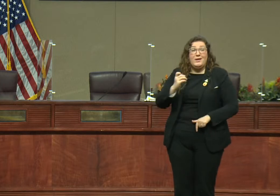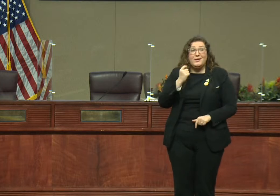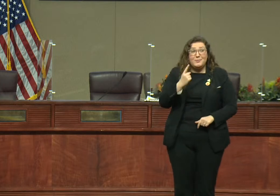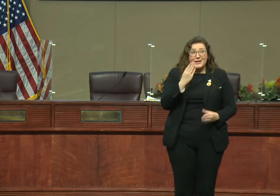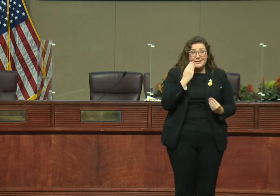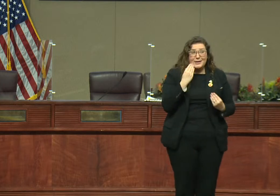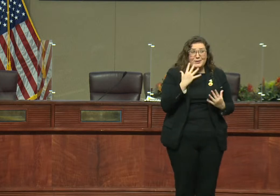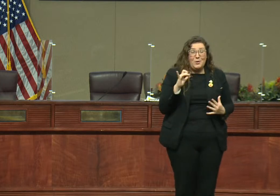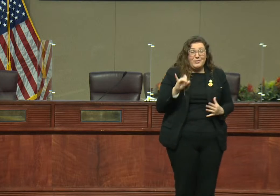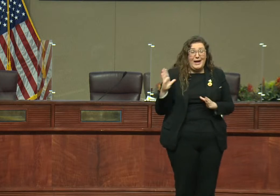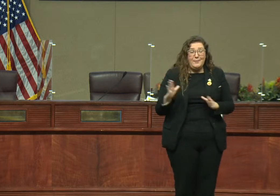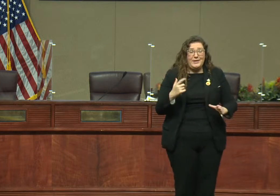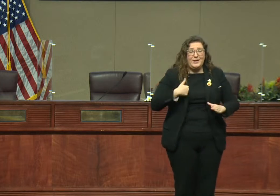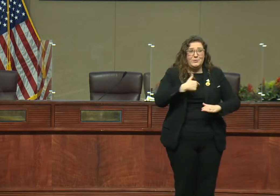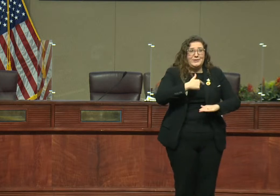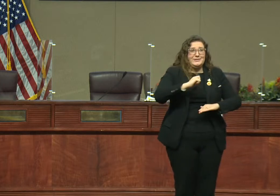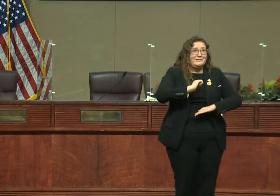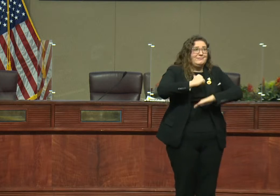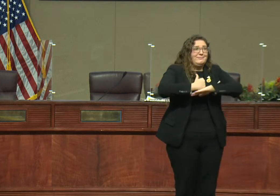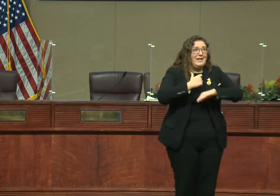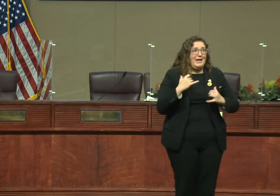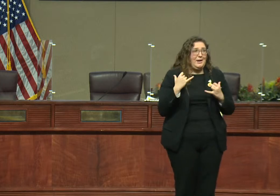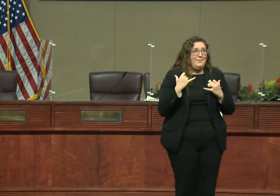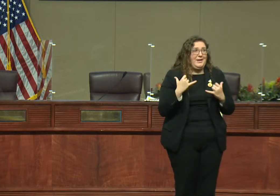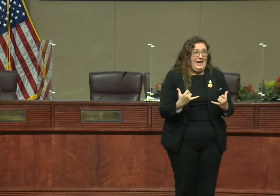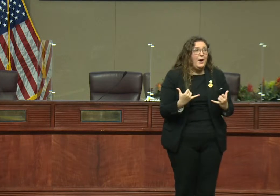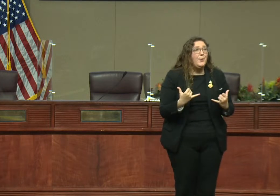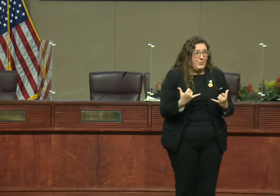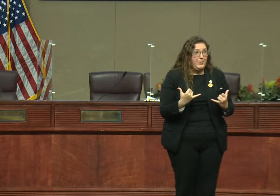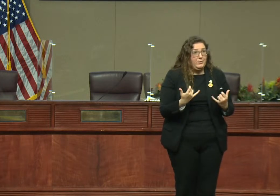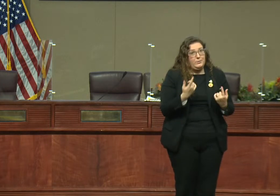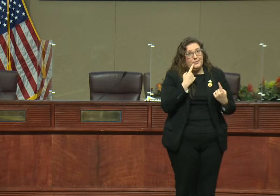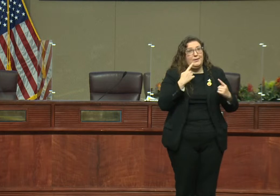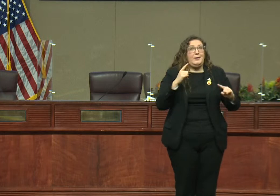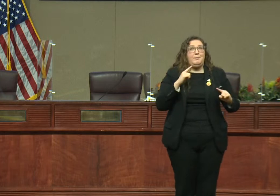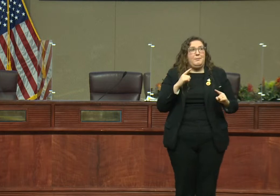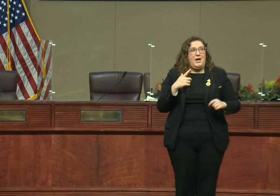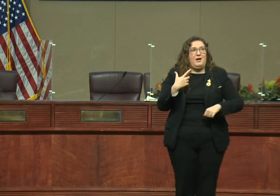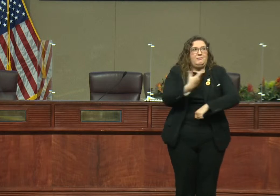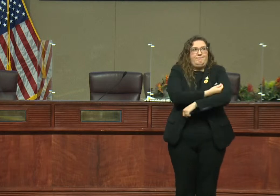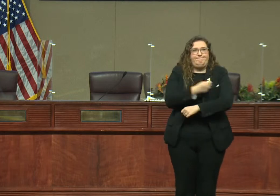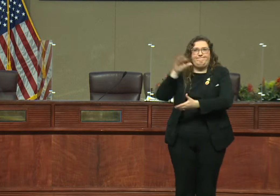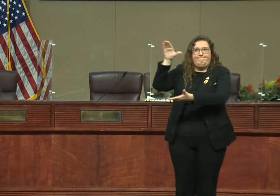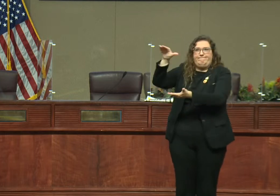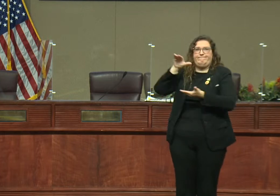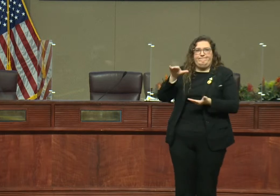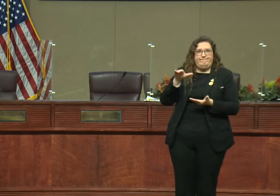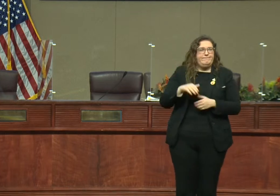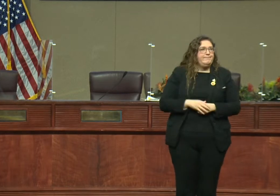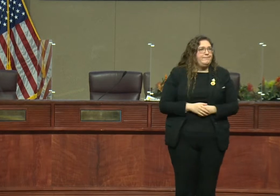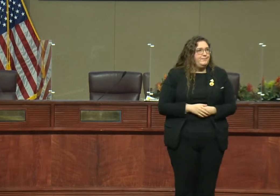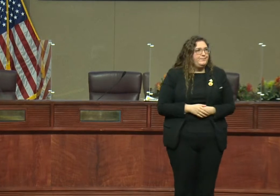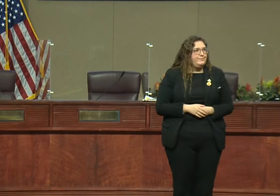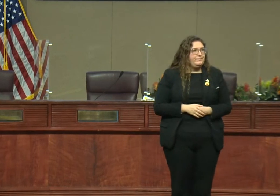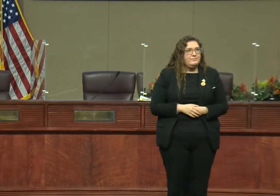now, working with our healthcare partners to implement that once we get access to the vaccine. Thank you.